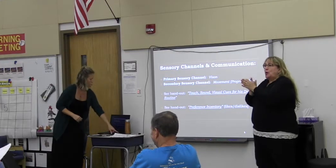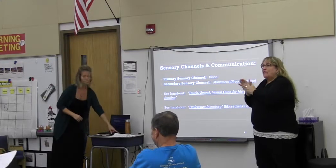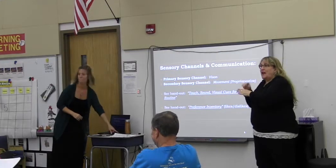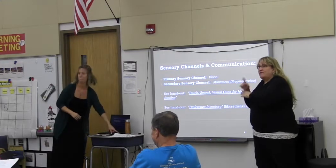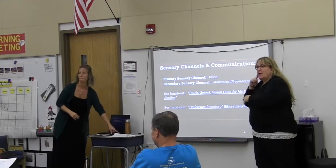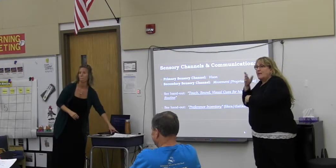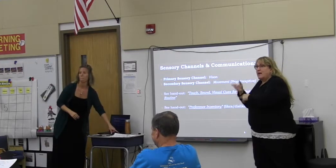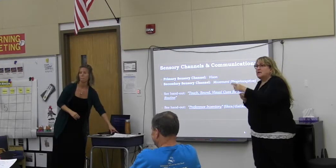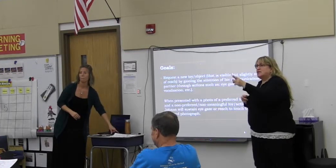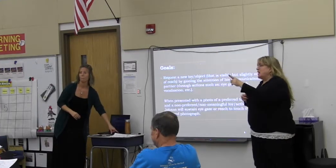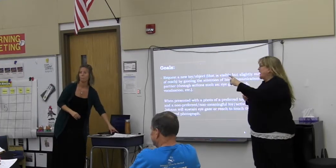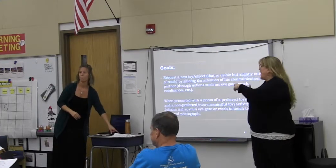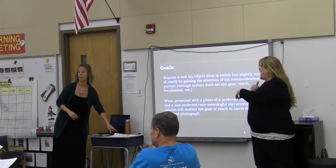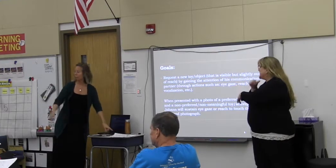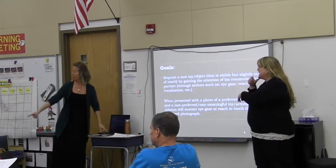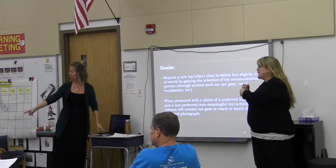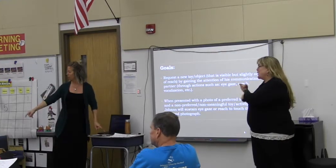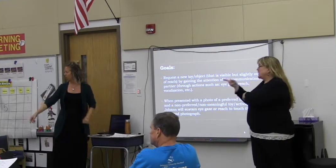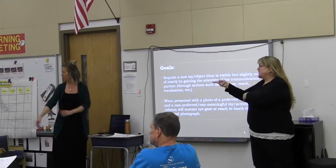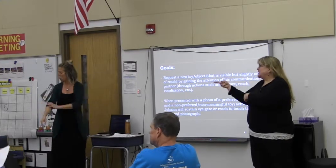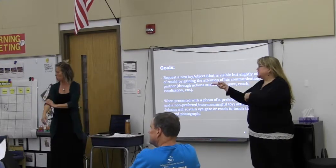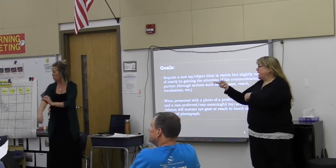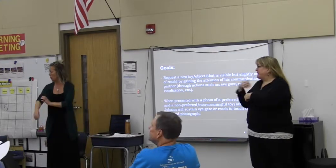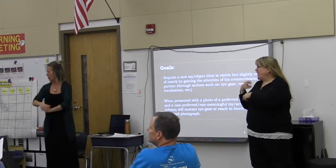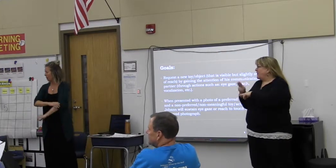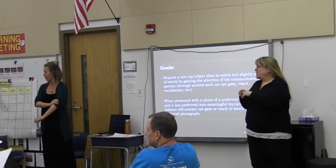have any extras of those? I didn't get one. Oh, here, I'm sorry.